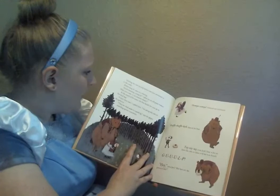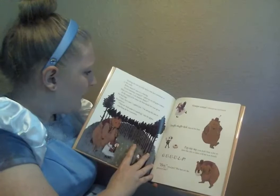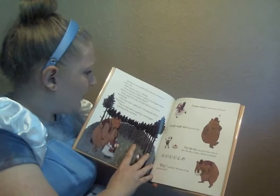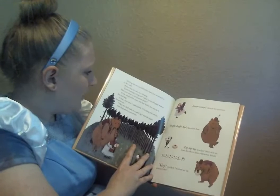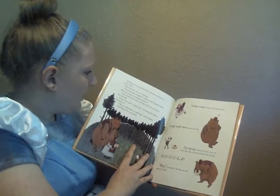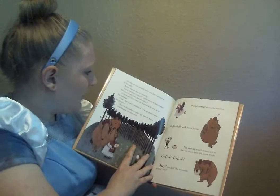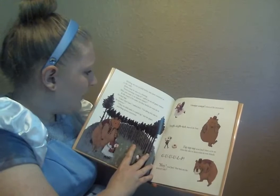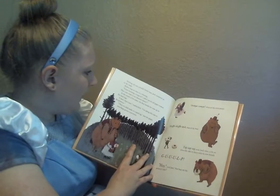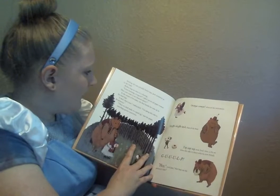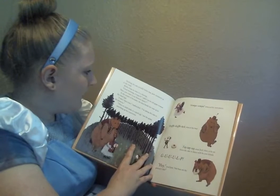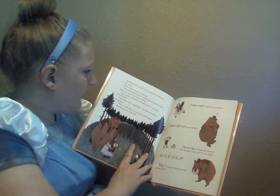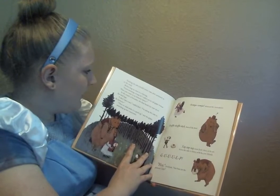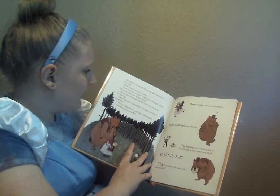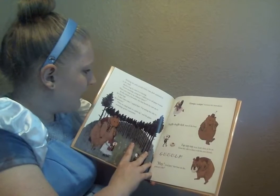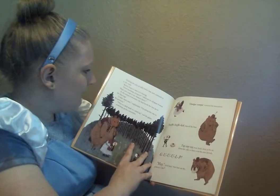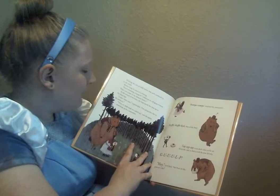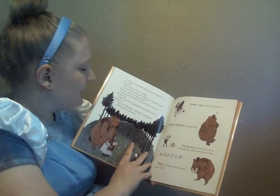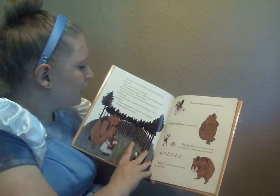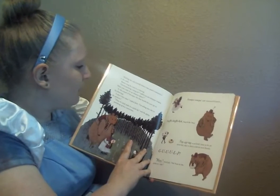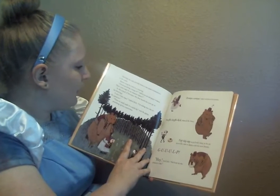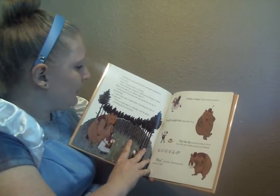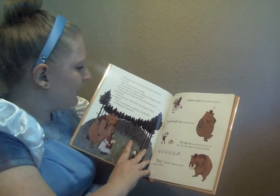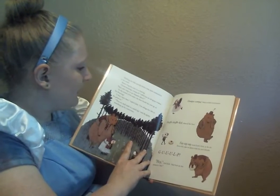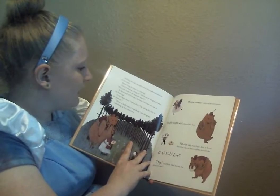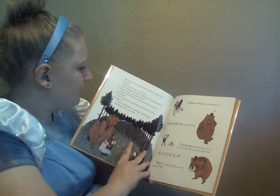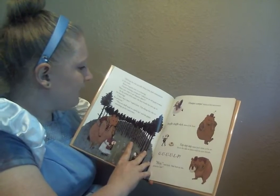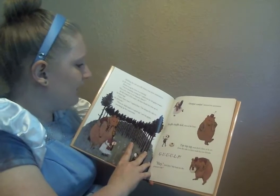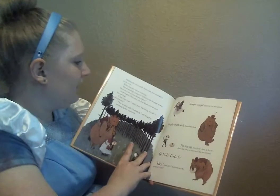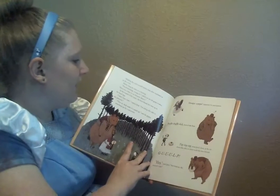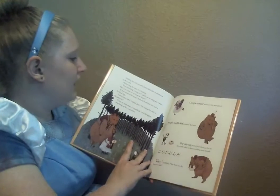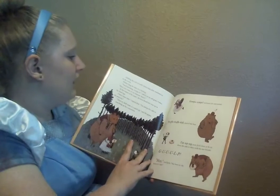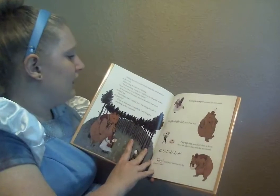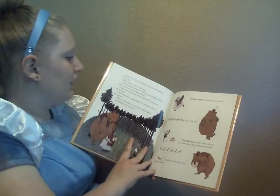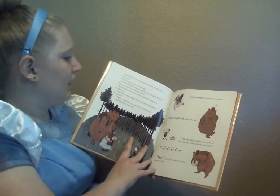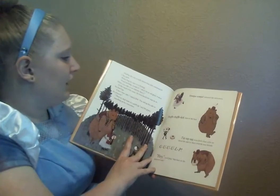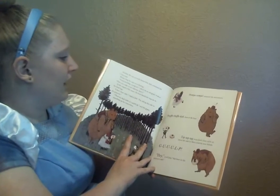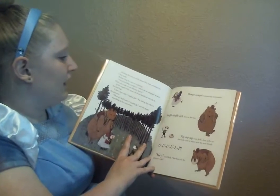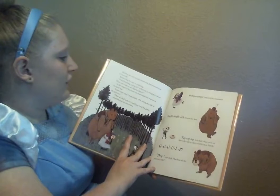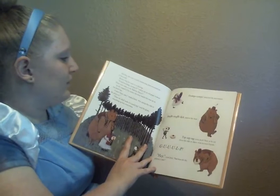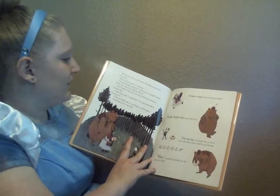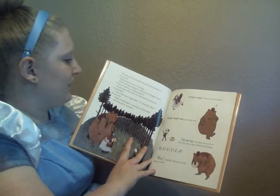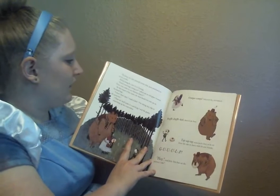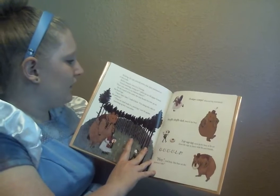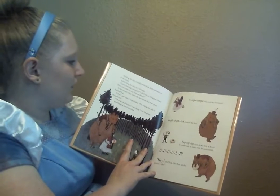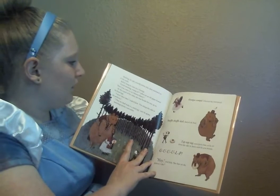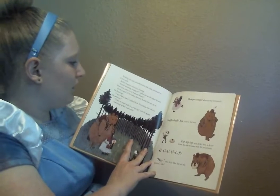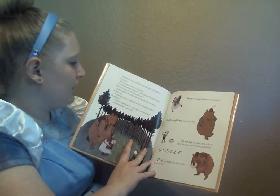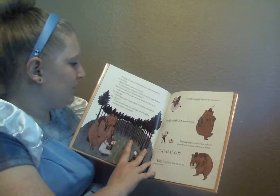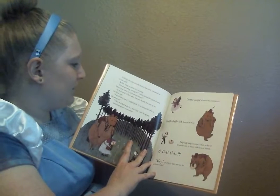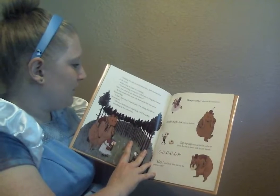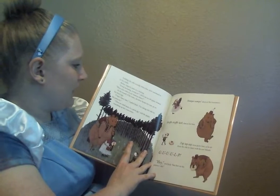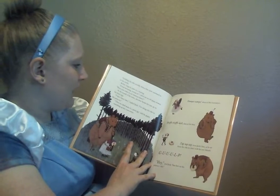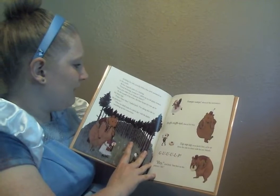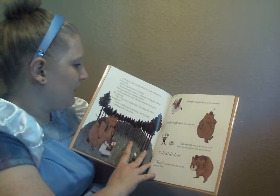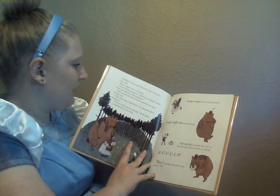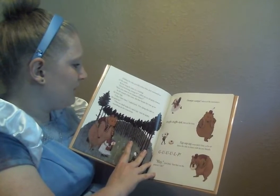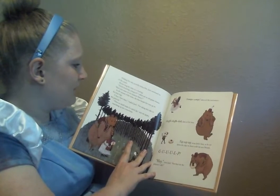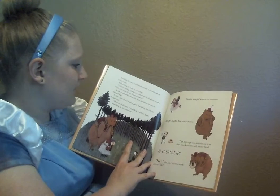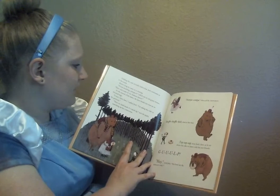Before long, he came to a clearing. "Good morning, young sir," called out a old gypsy woman. "Have you come to see